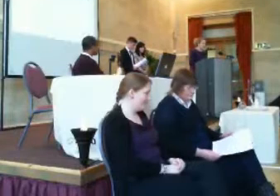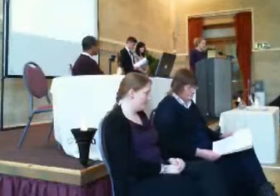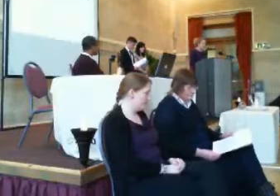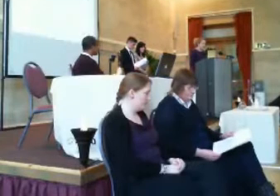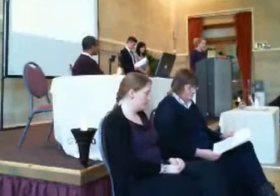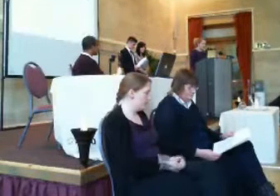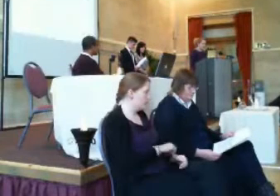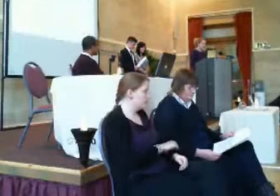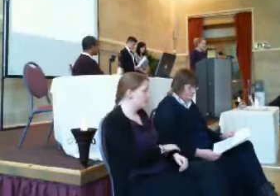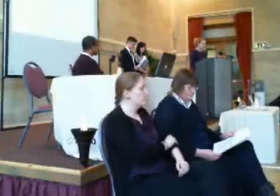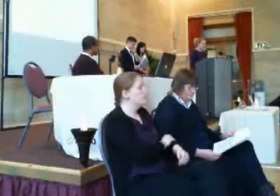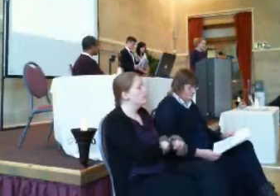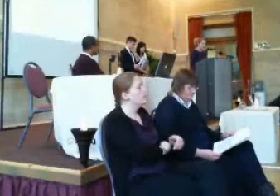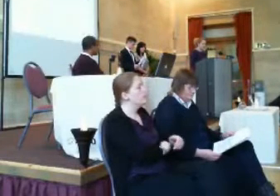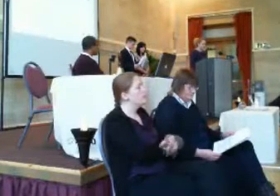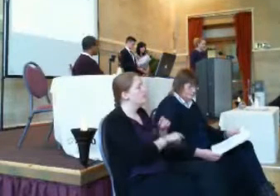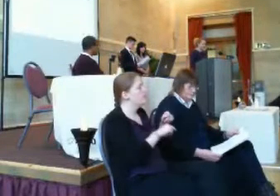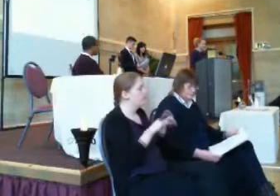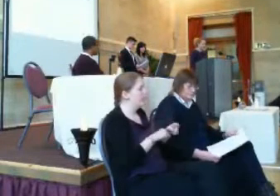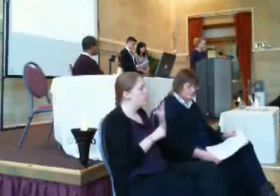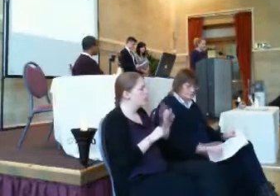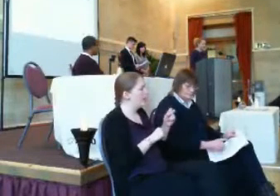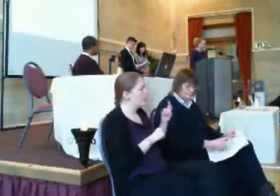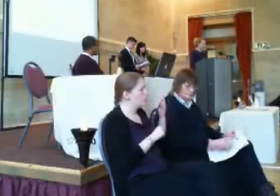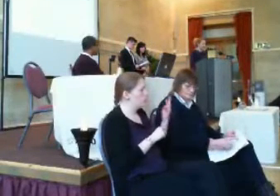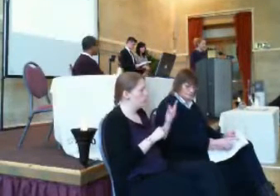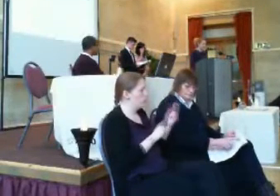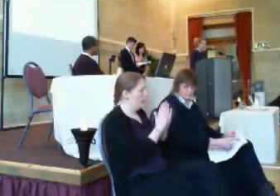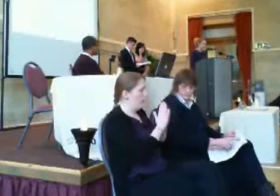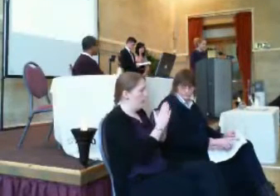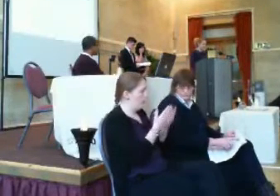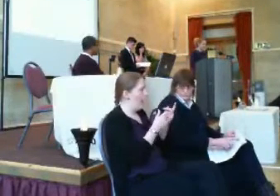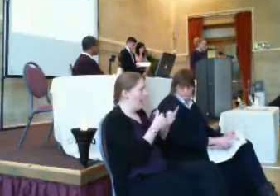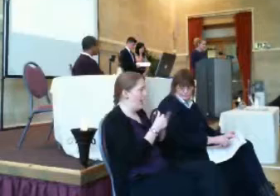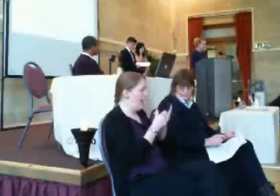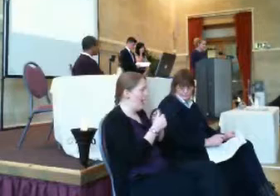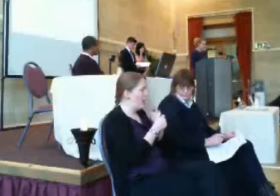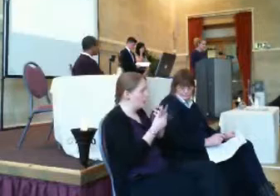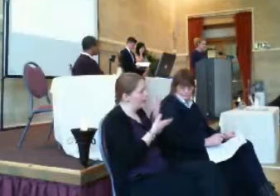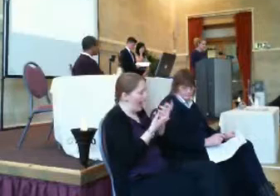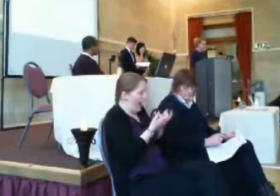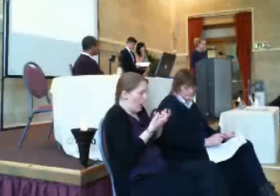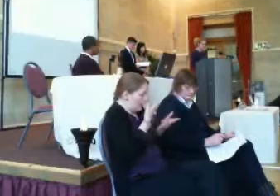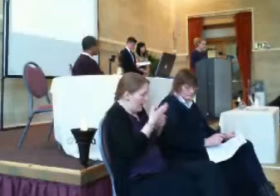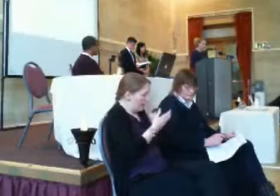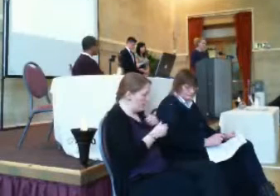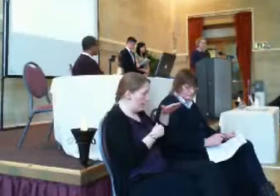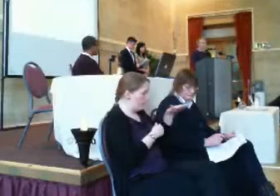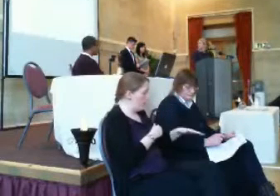We will be reading from the 2002 book, Auschwitz Explained to My Child, by Annette Vivielke.